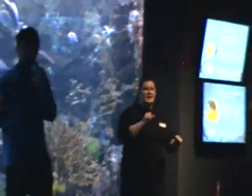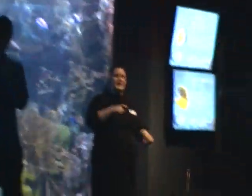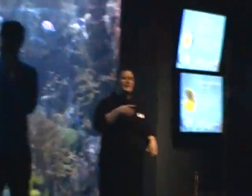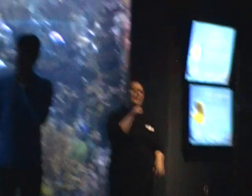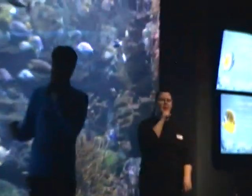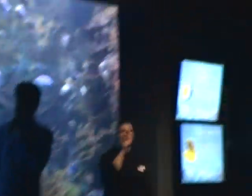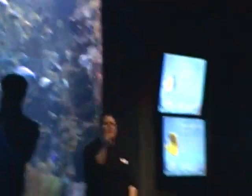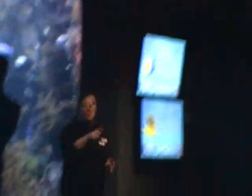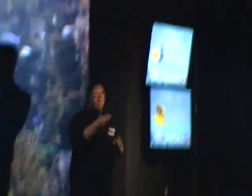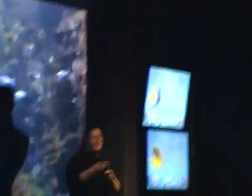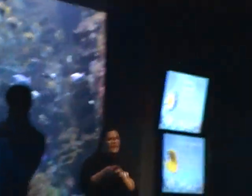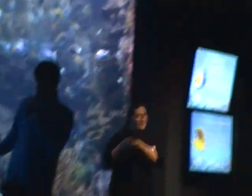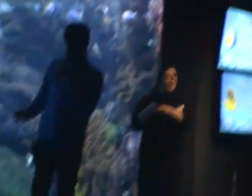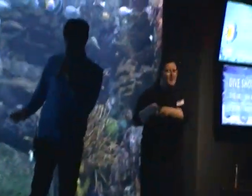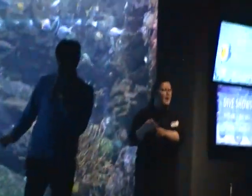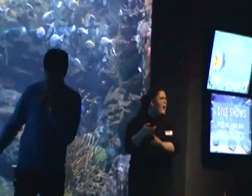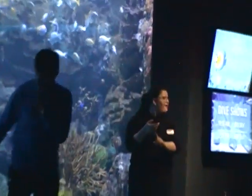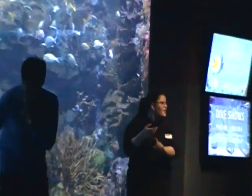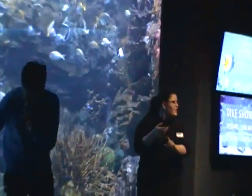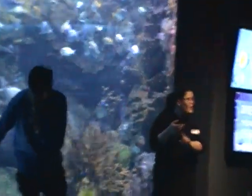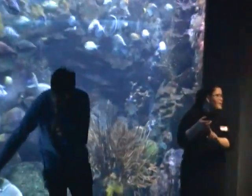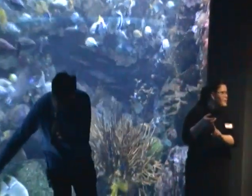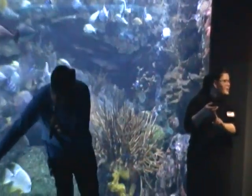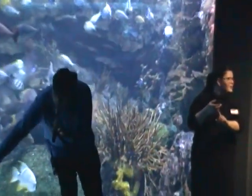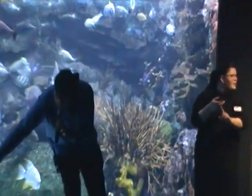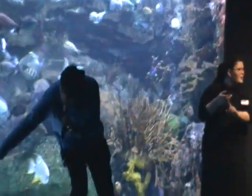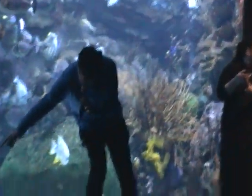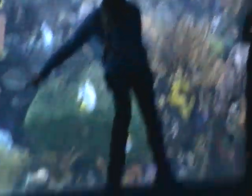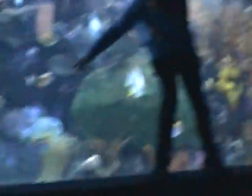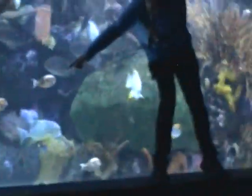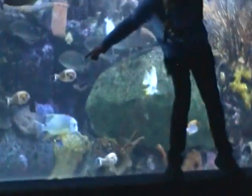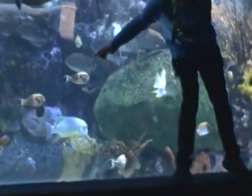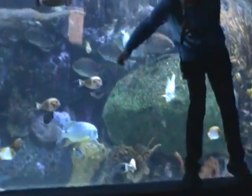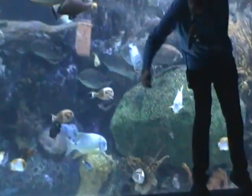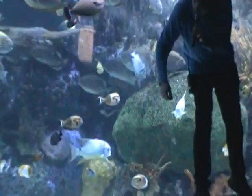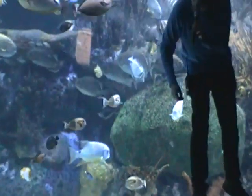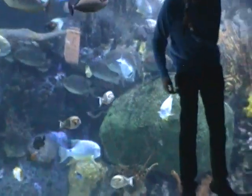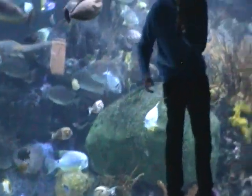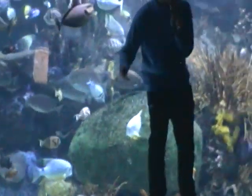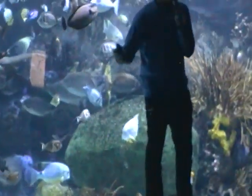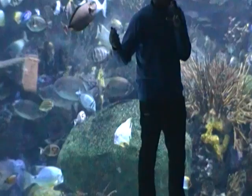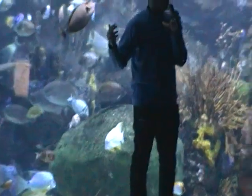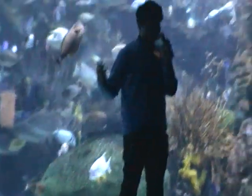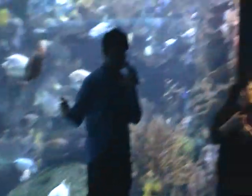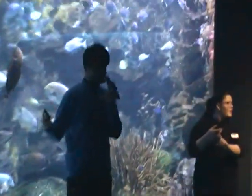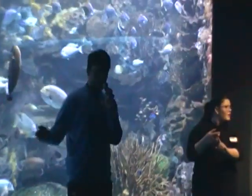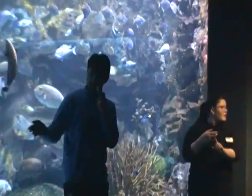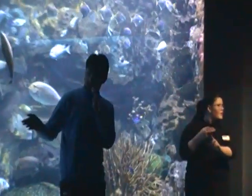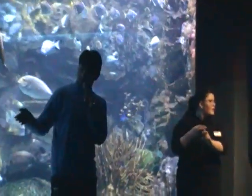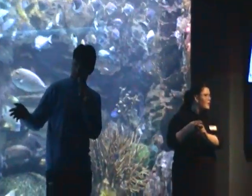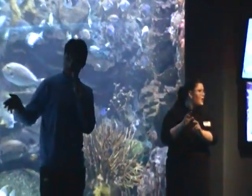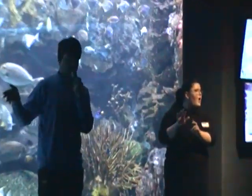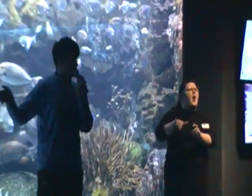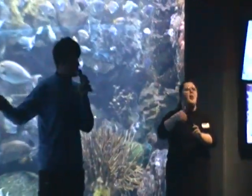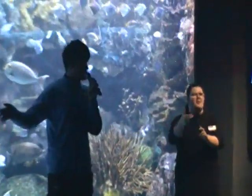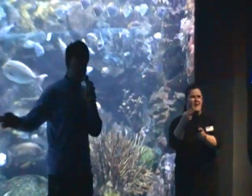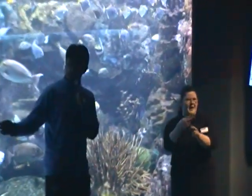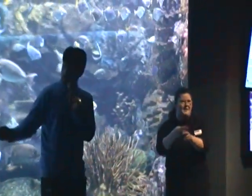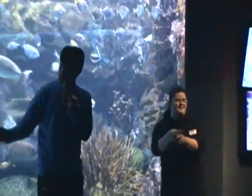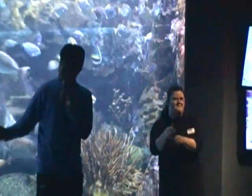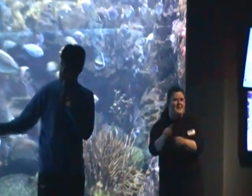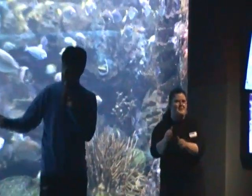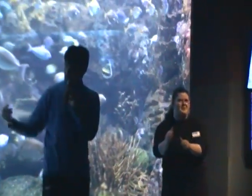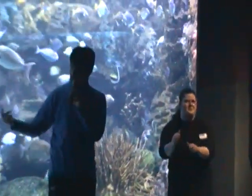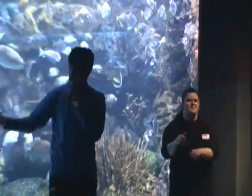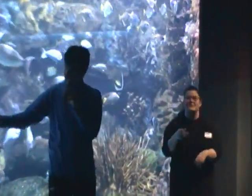animals, which is going to lead me to my first one, this little yellow guy here that just swam away. The white face with the black